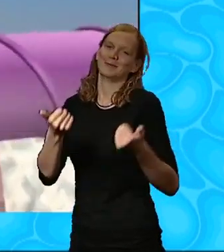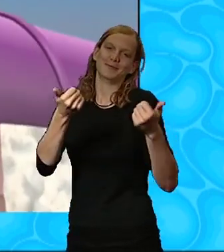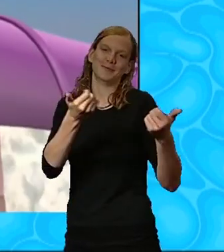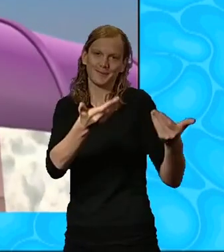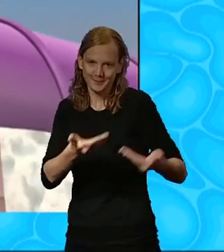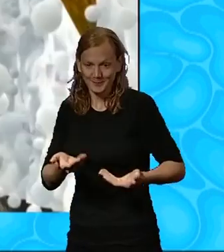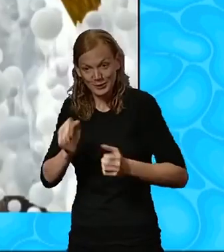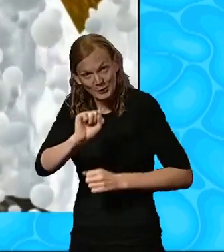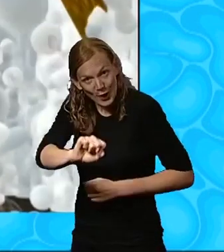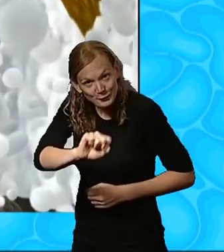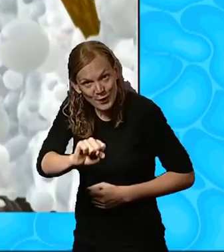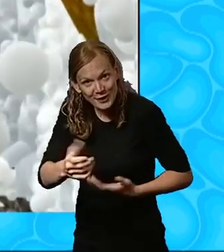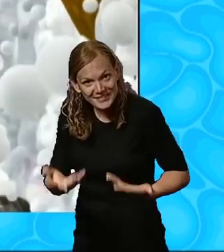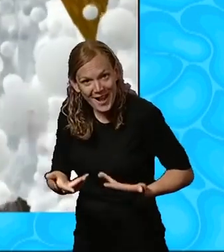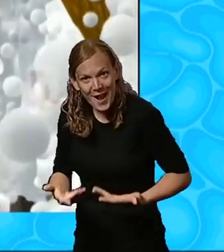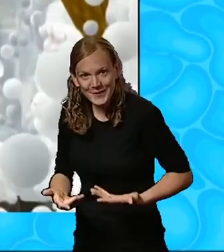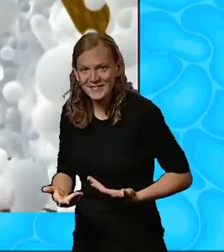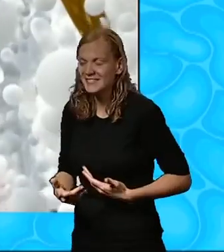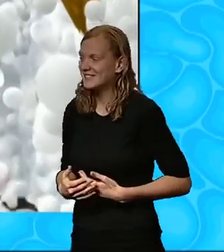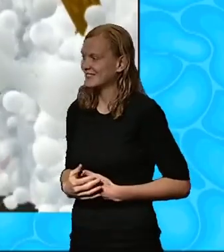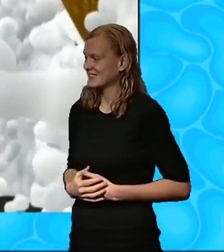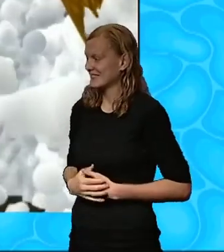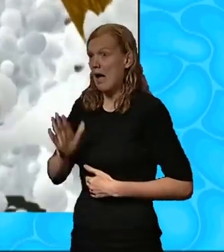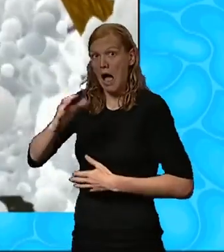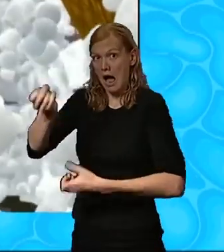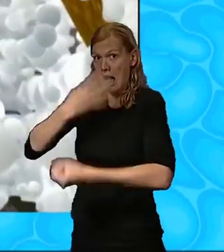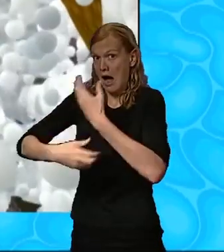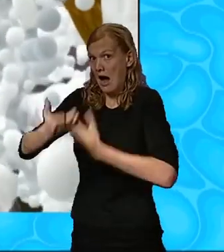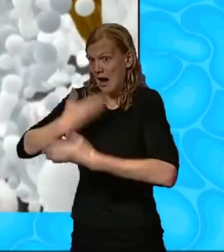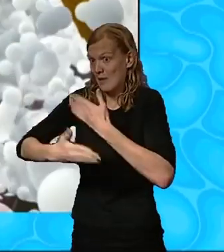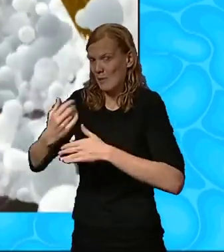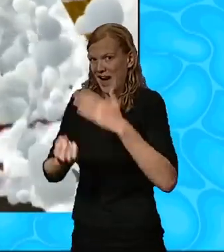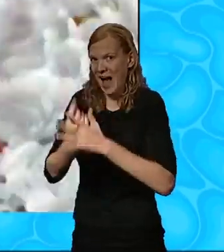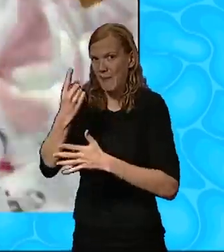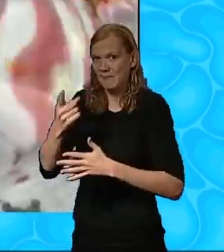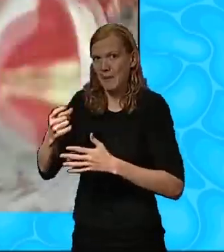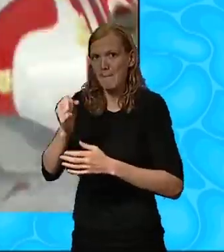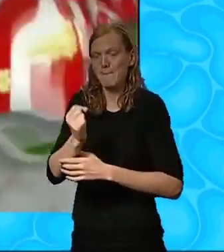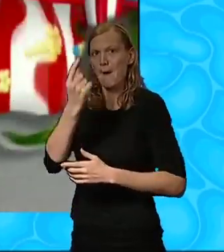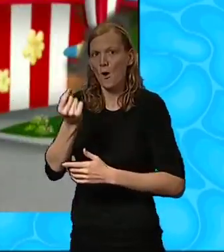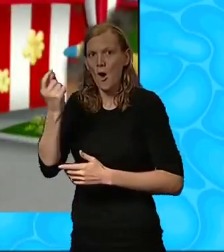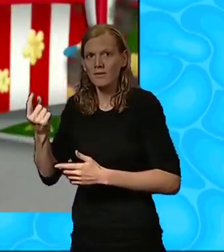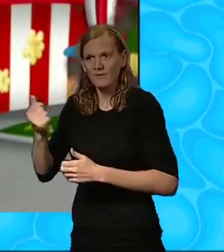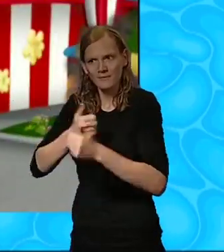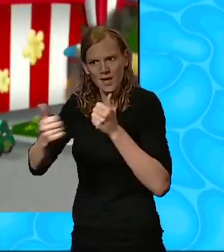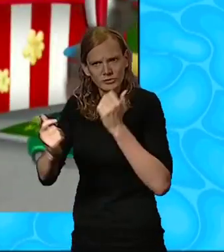trucks, your turn. Chief, could you tell me the story about the popcorn factory and the fire?